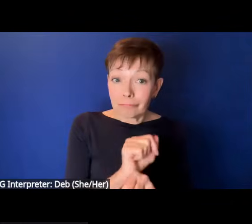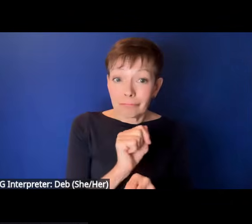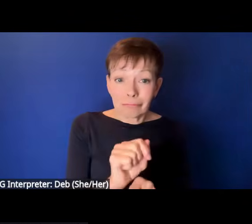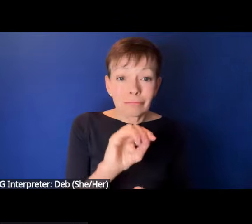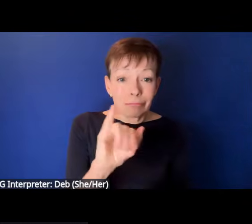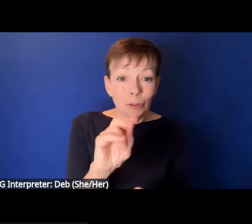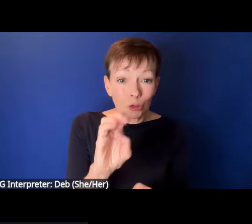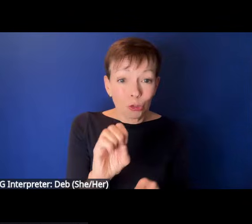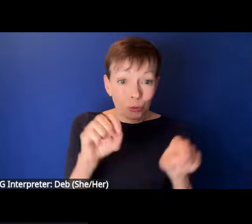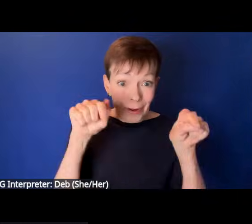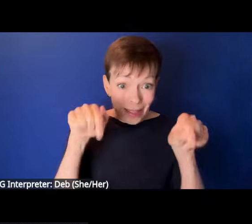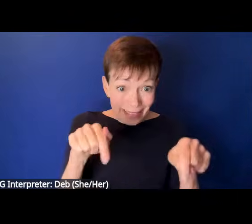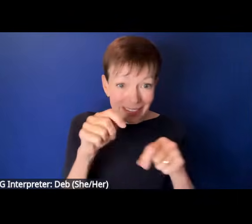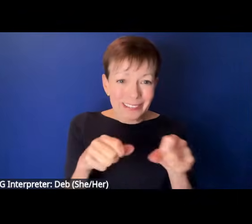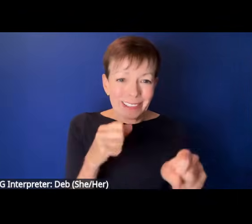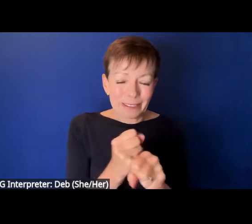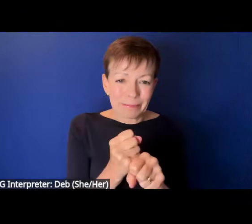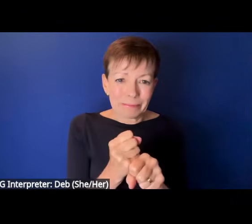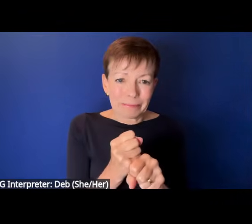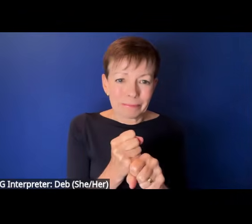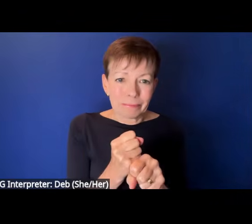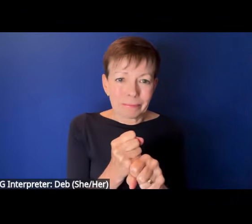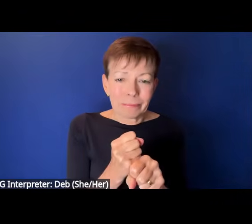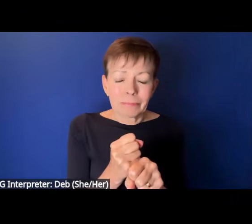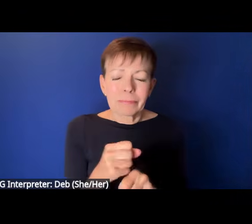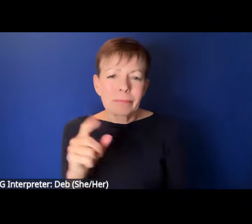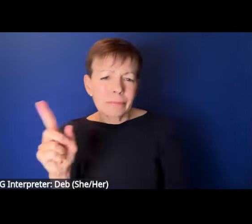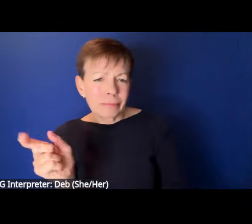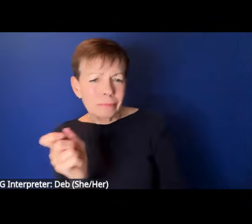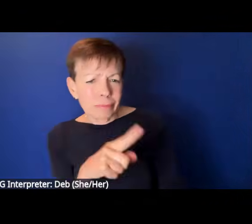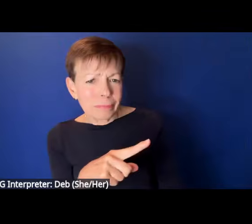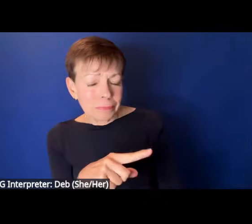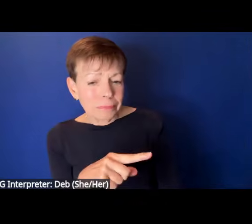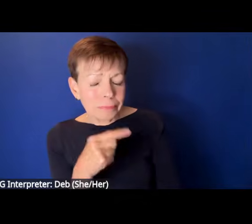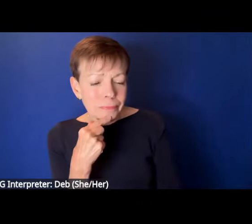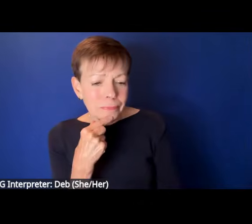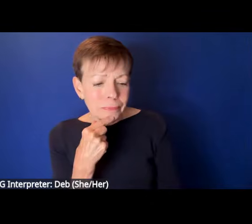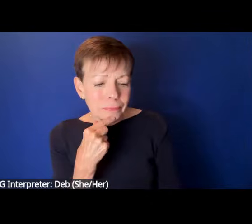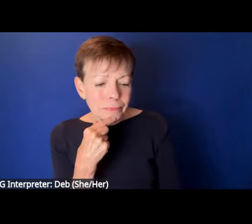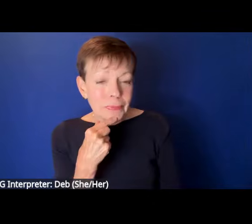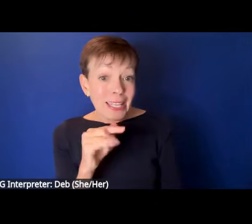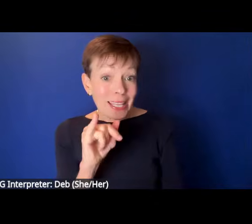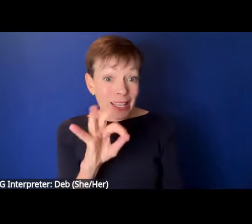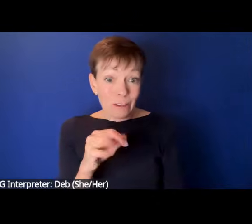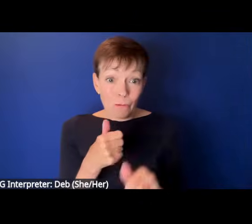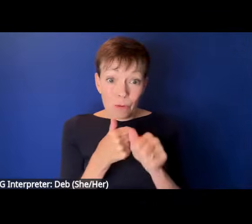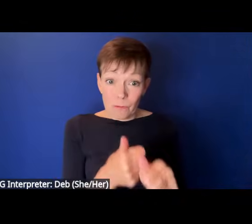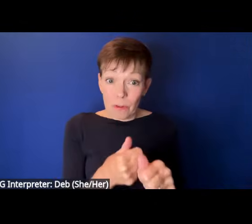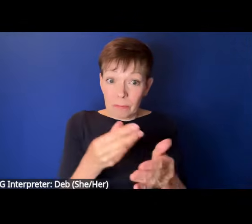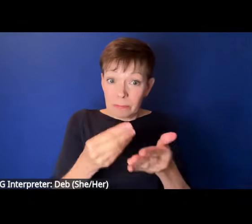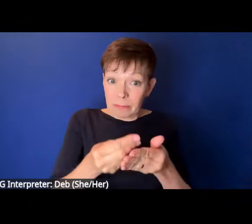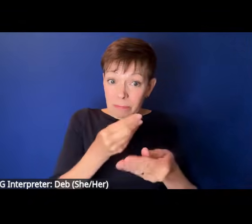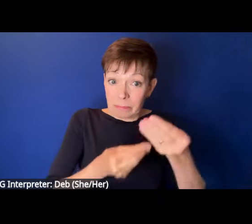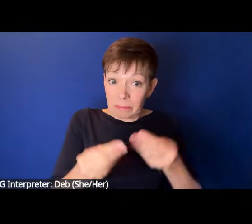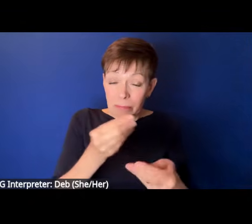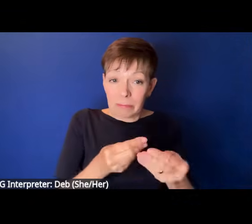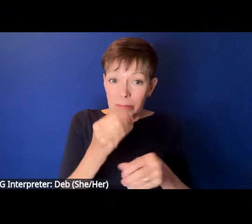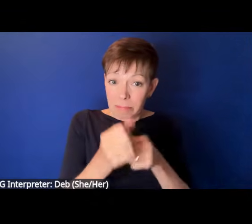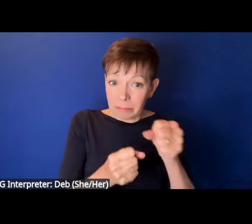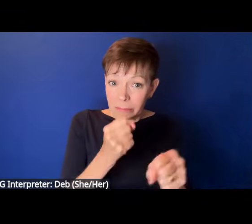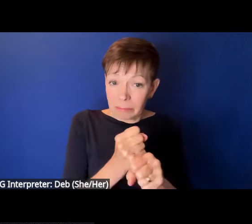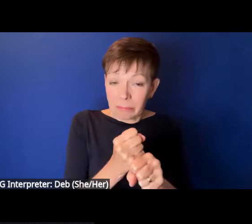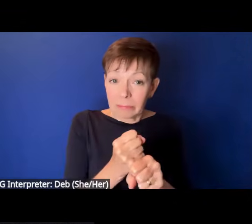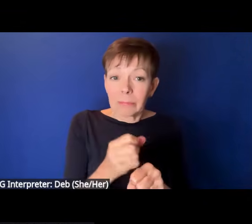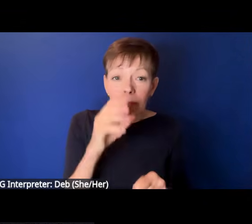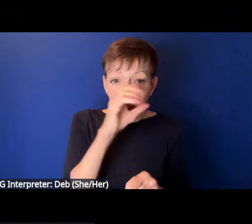of this year. And Trustee Bonnie, as well. Yeah, sorry, so just to follow up, if it is the fiscal year, I'm just assuming this would